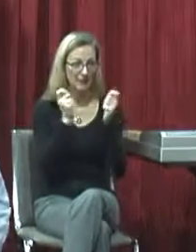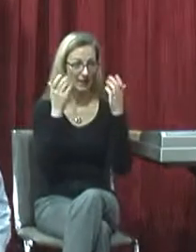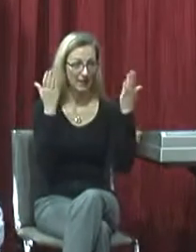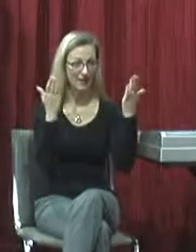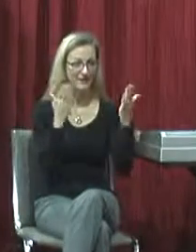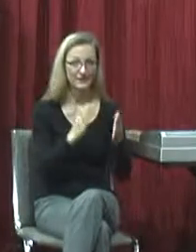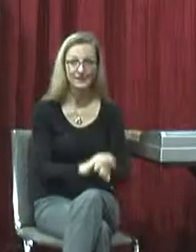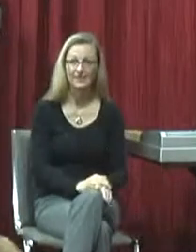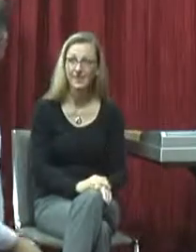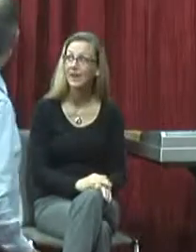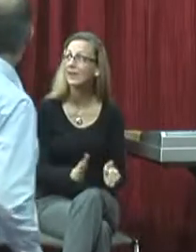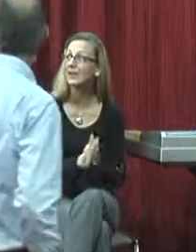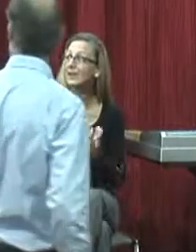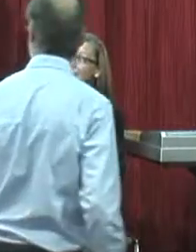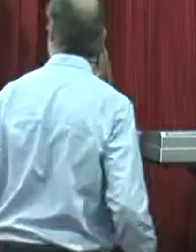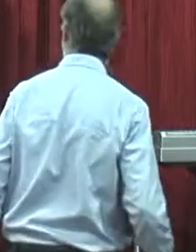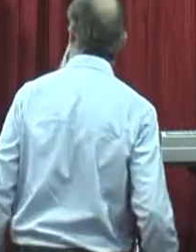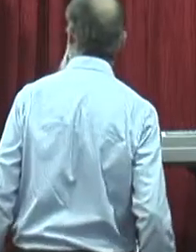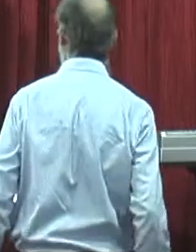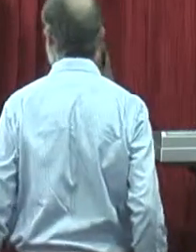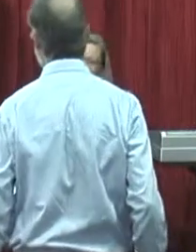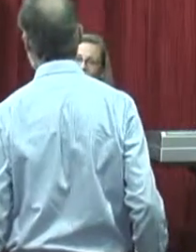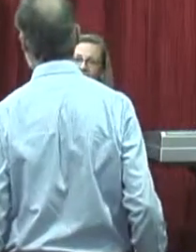And riding his bike, how many miles a day?